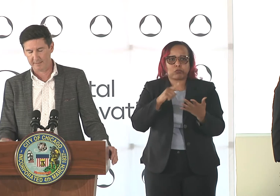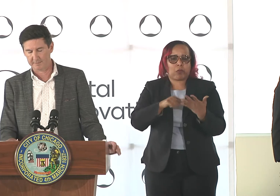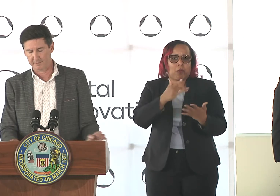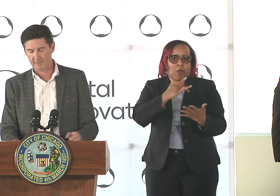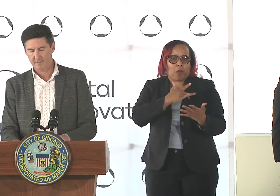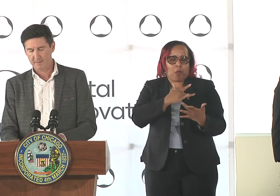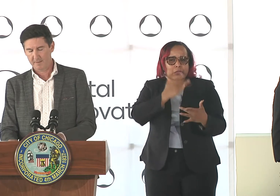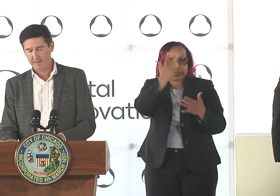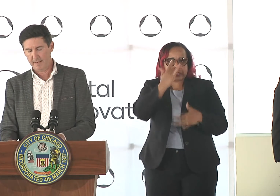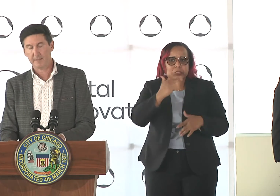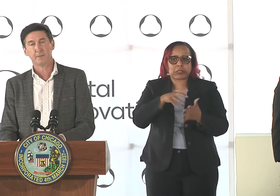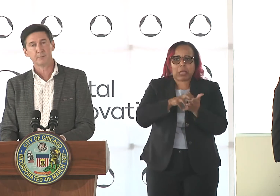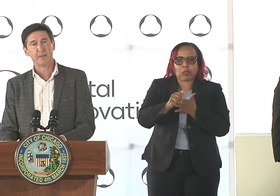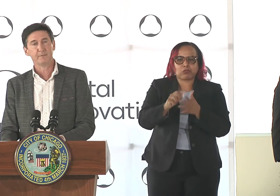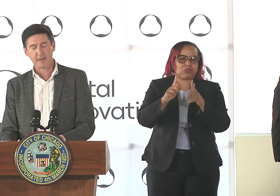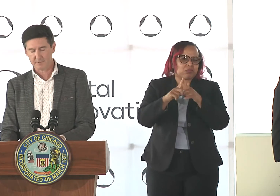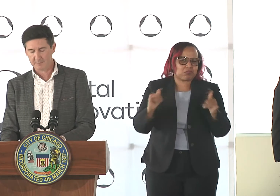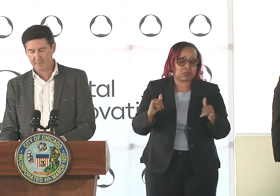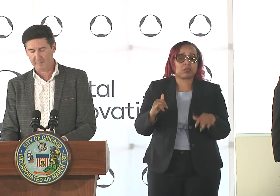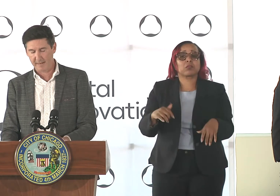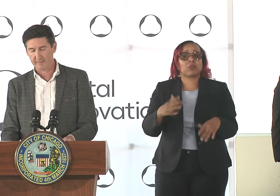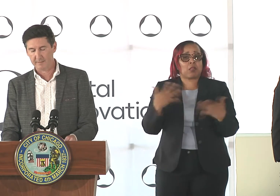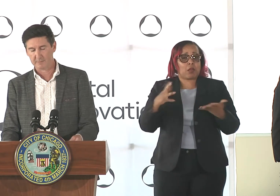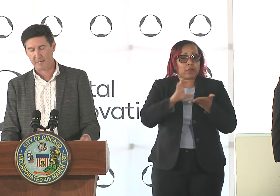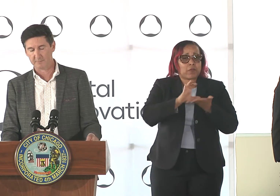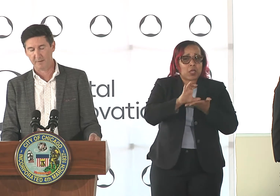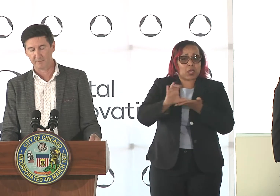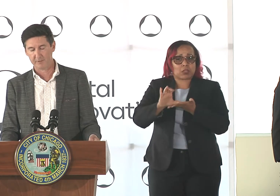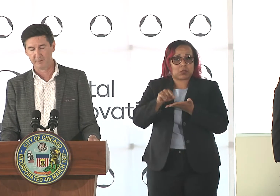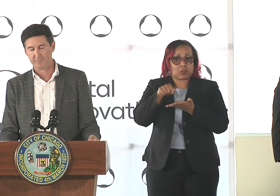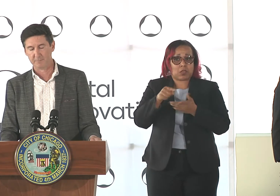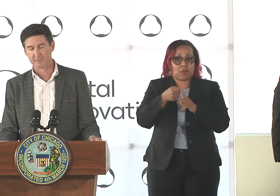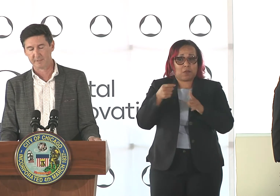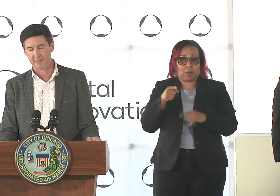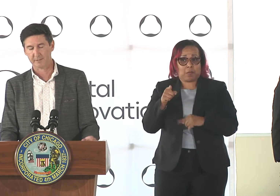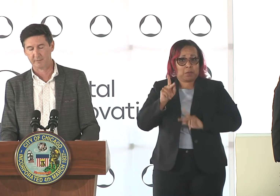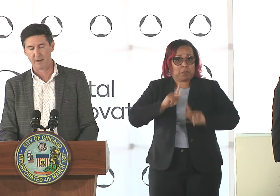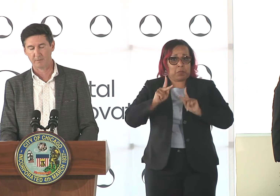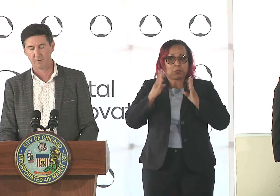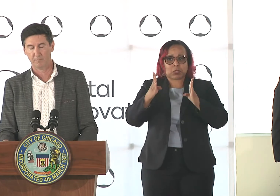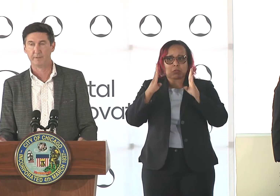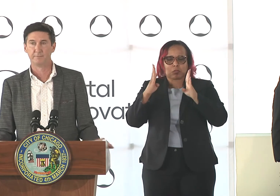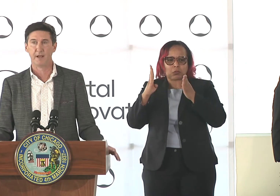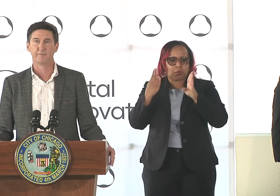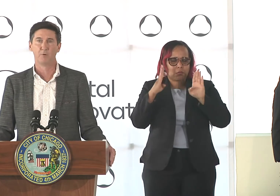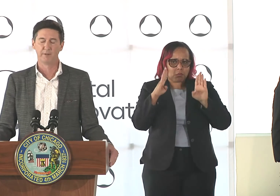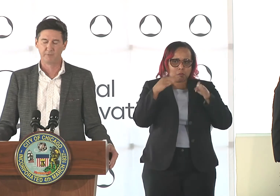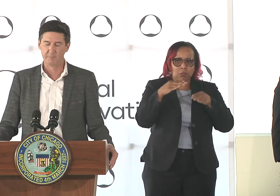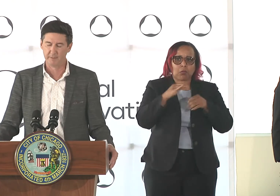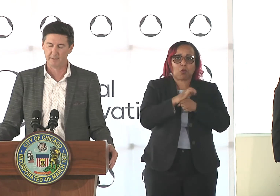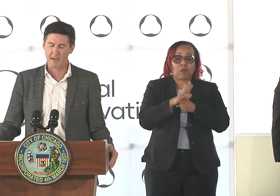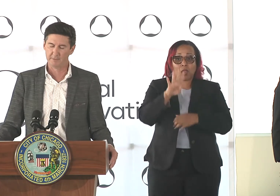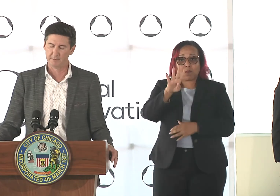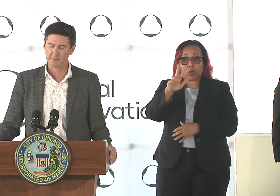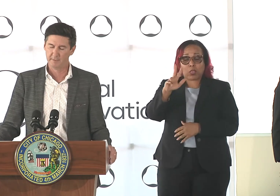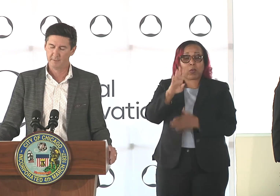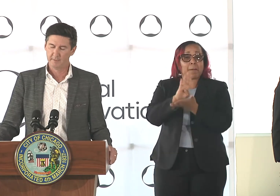and cancer. And there's big investments being made in this space by virtue of people's attention around COVID. In fact, $43